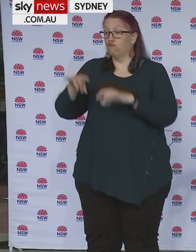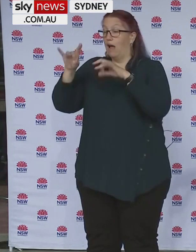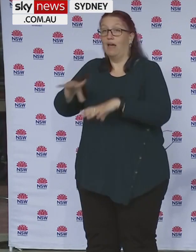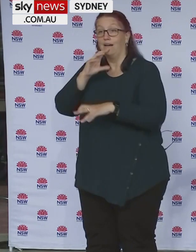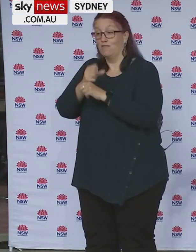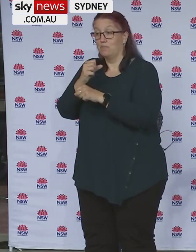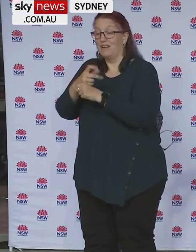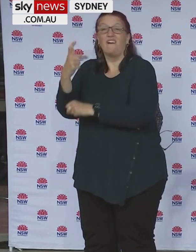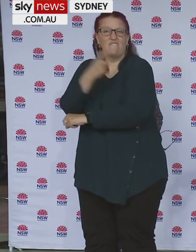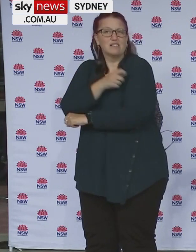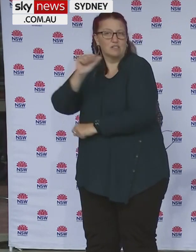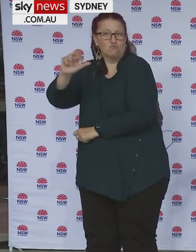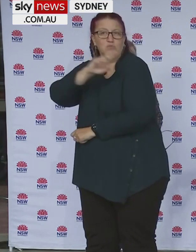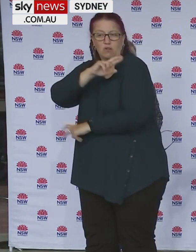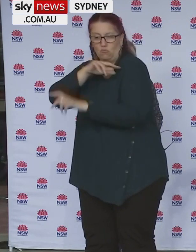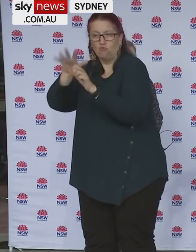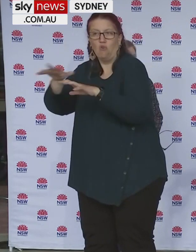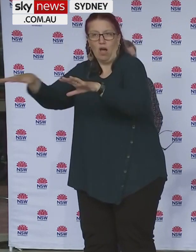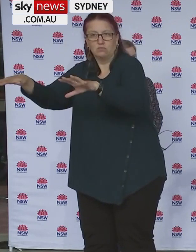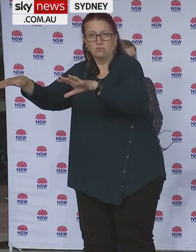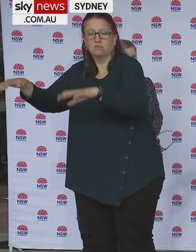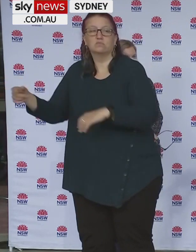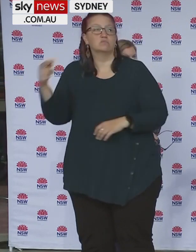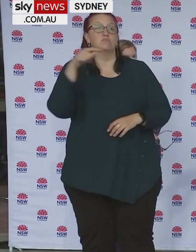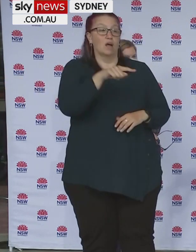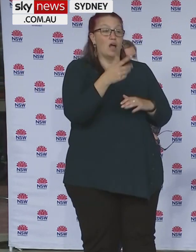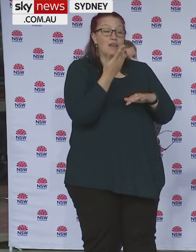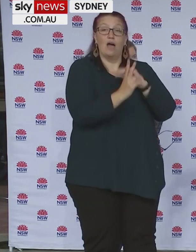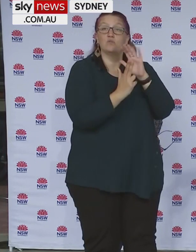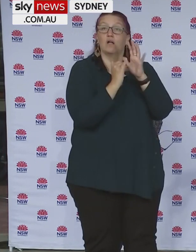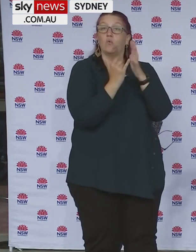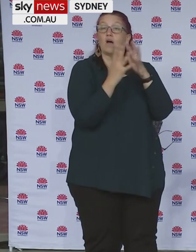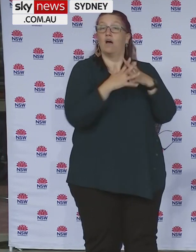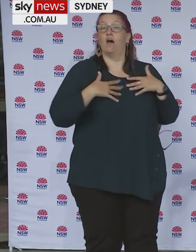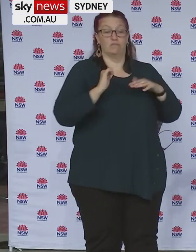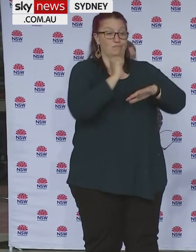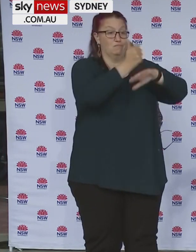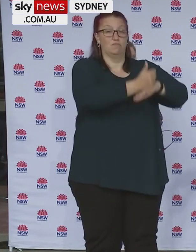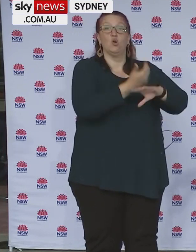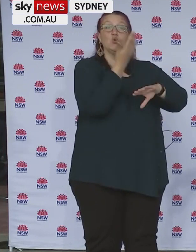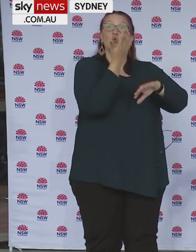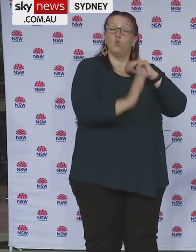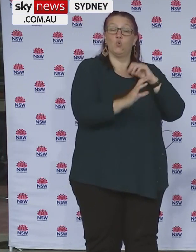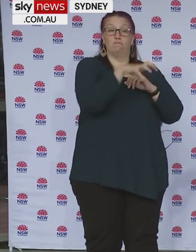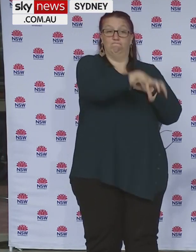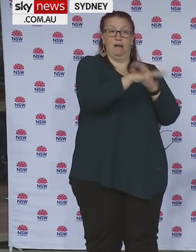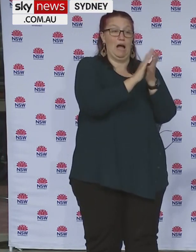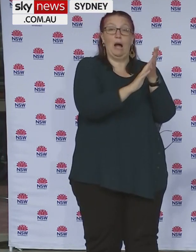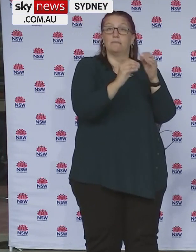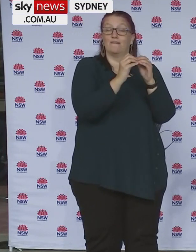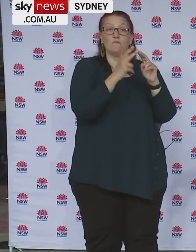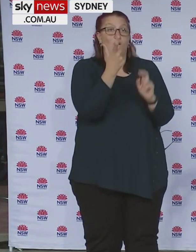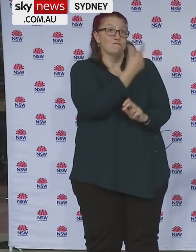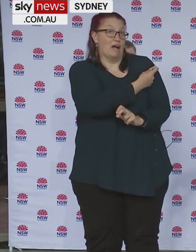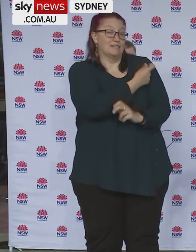you know, the new vaccination hub in the Hunter is underway and will be open to the public. The New South